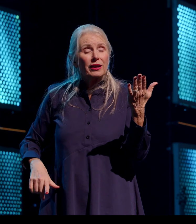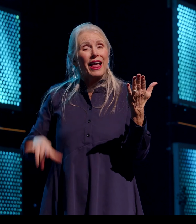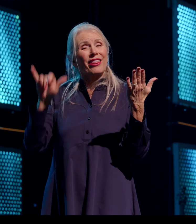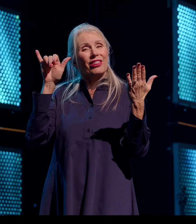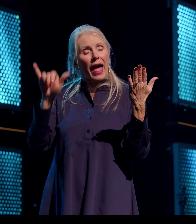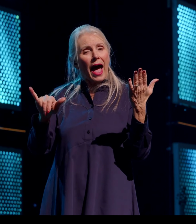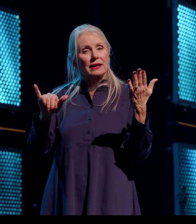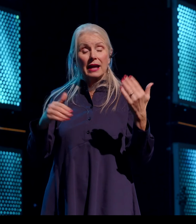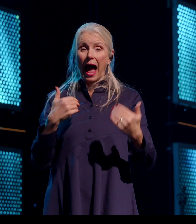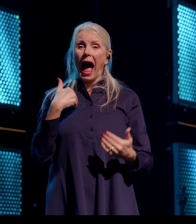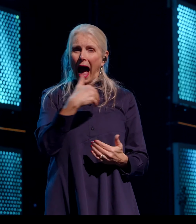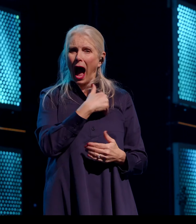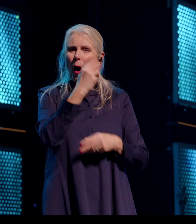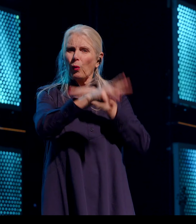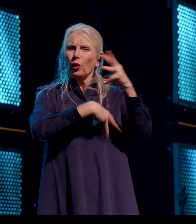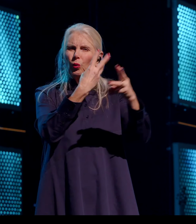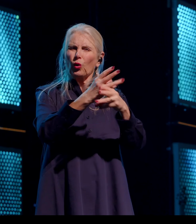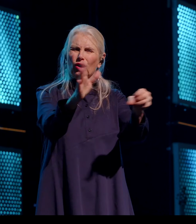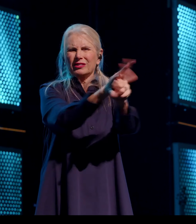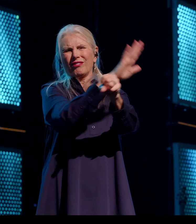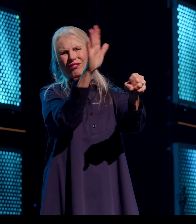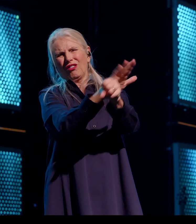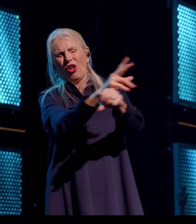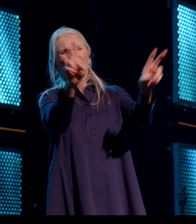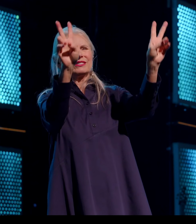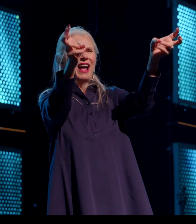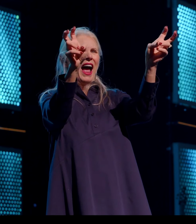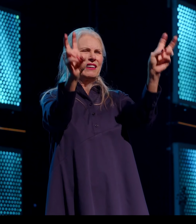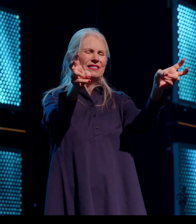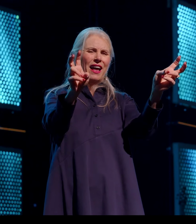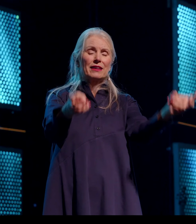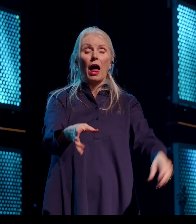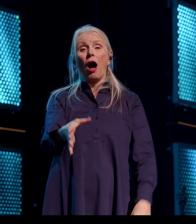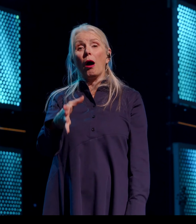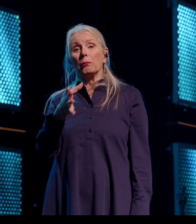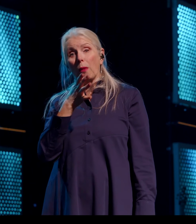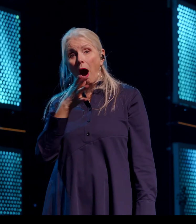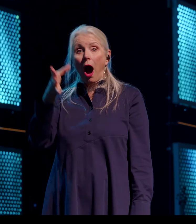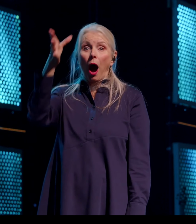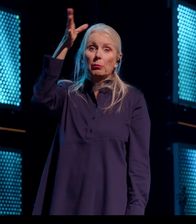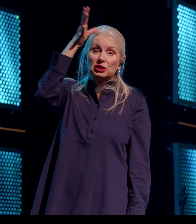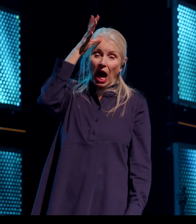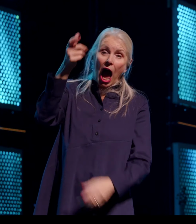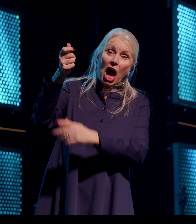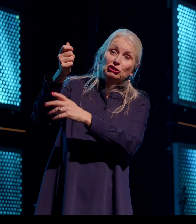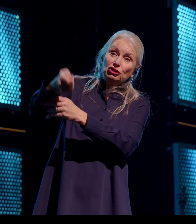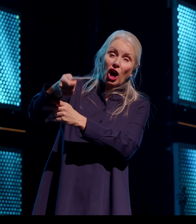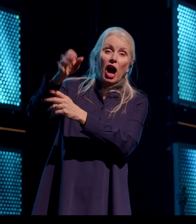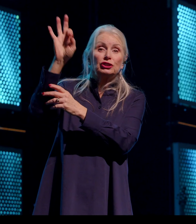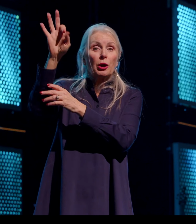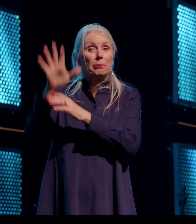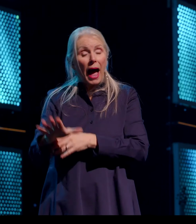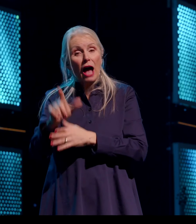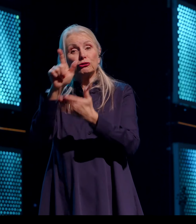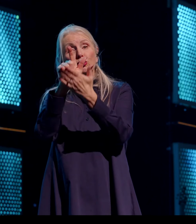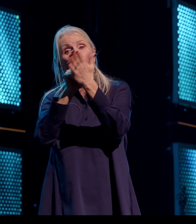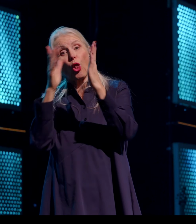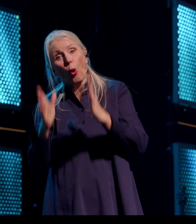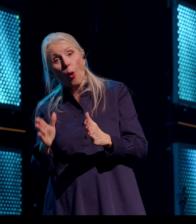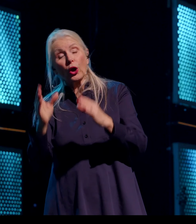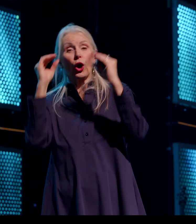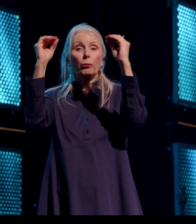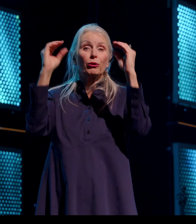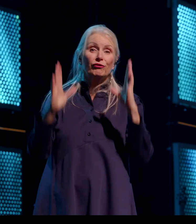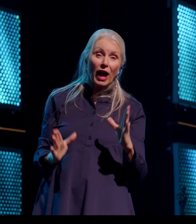Our world is filled with titles, is it not? Mom, dad, judge, pastor, lawyer,